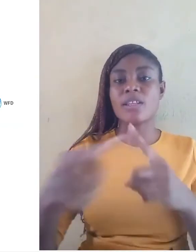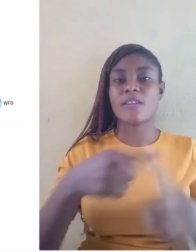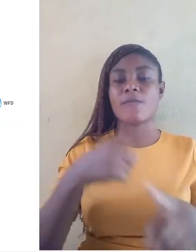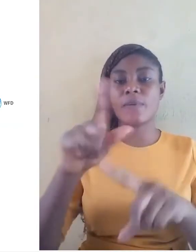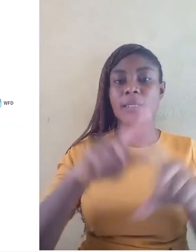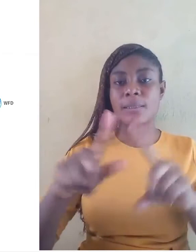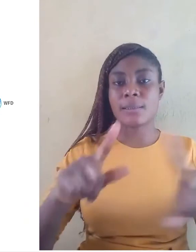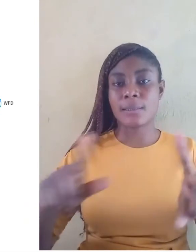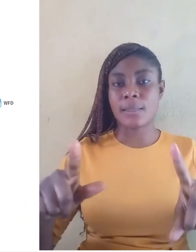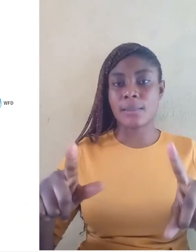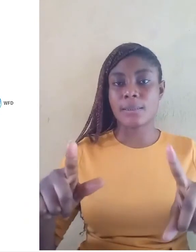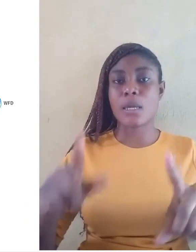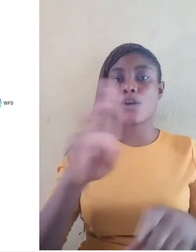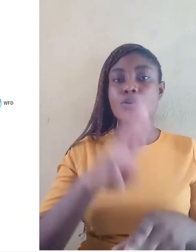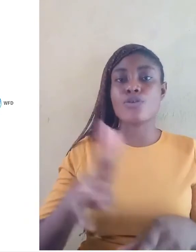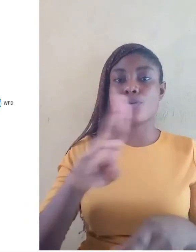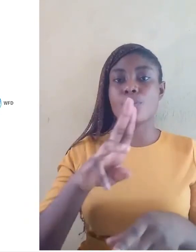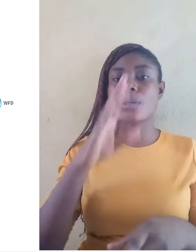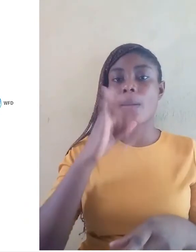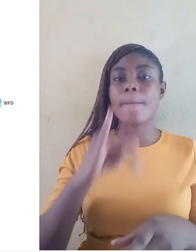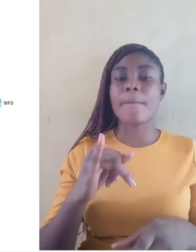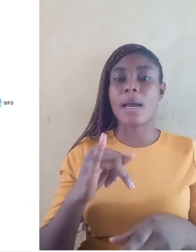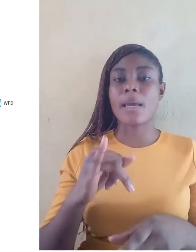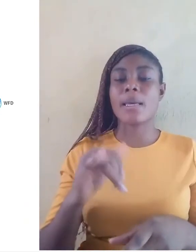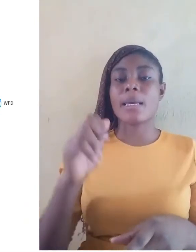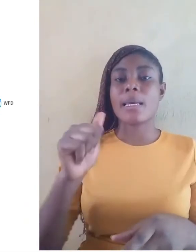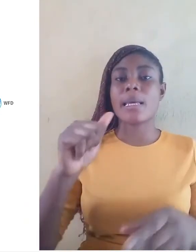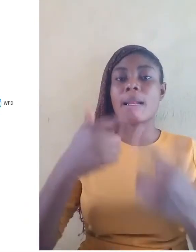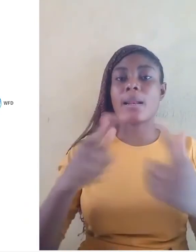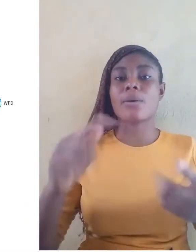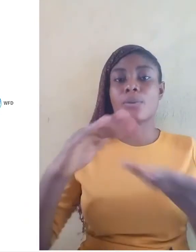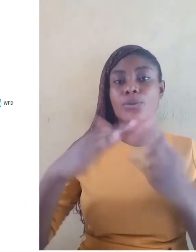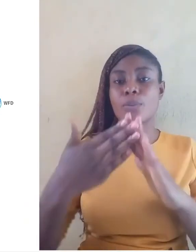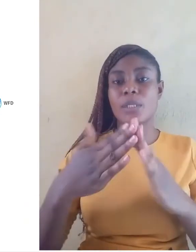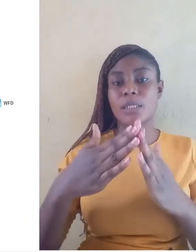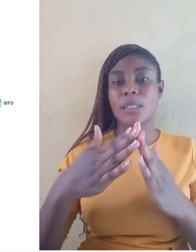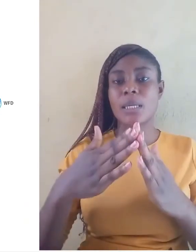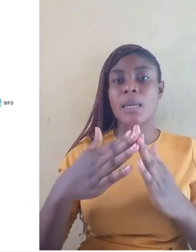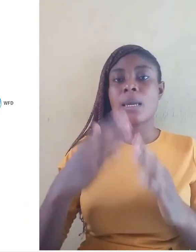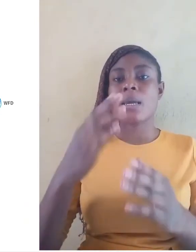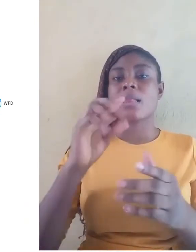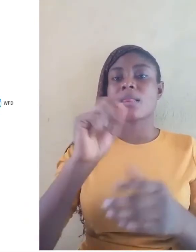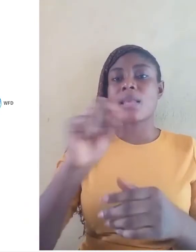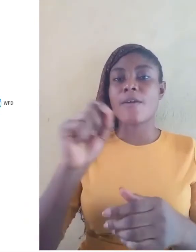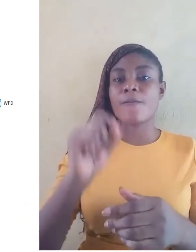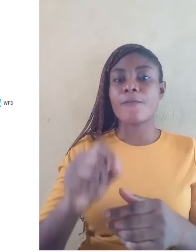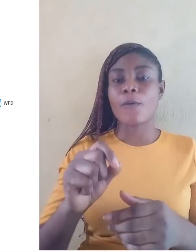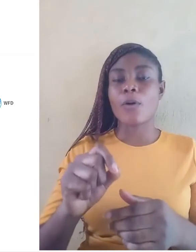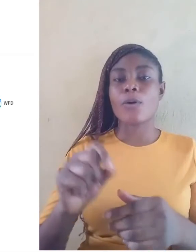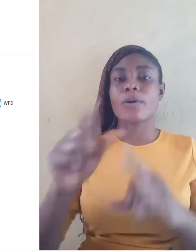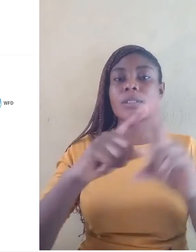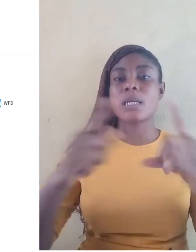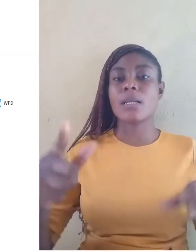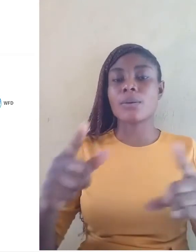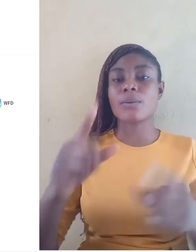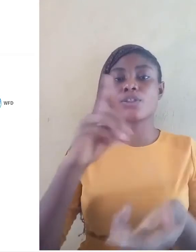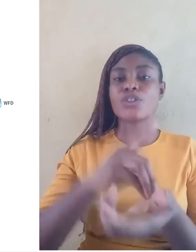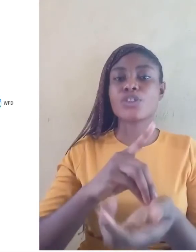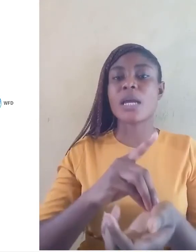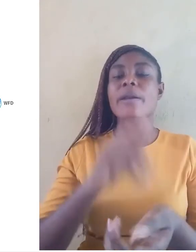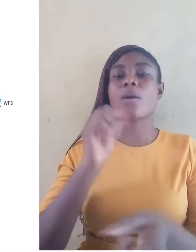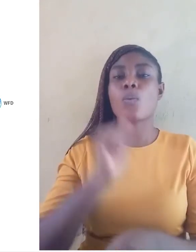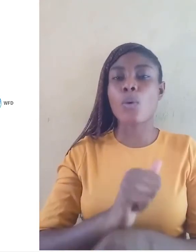different signs used by a language community. Therefore, sign language dictionary